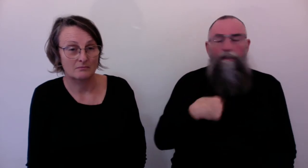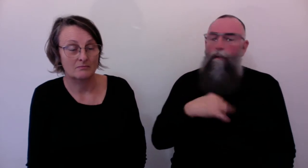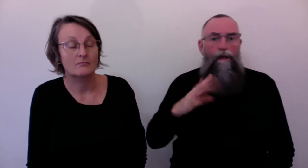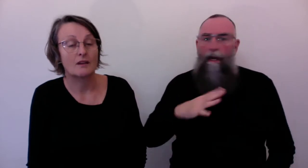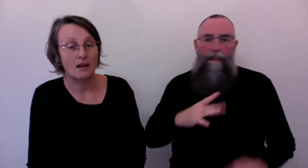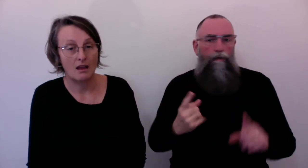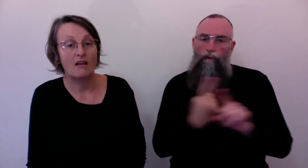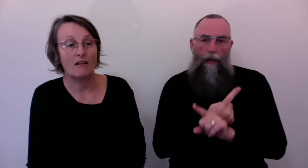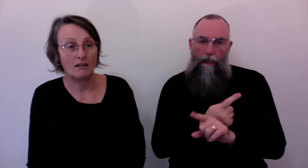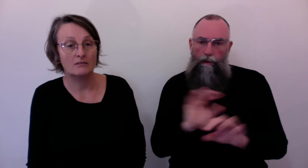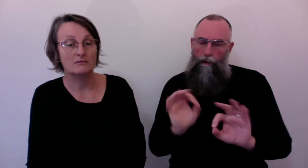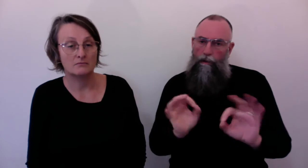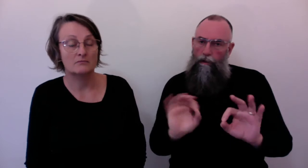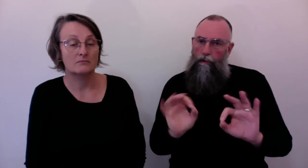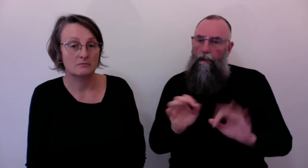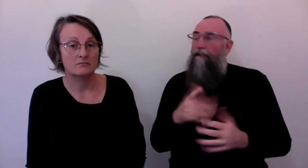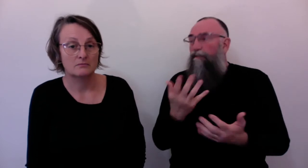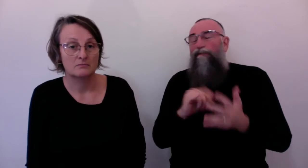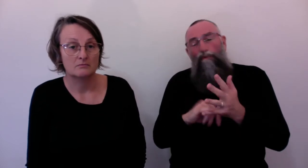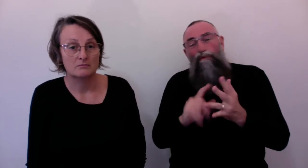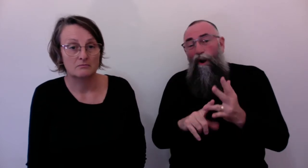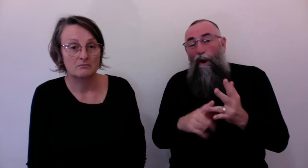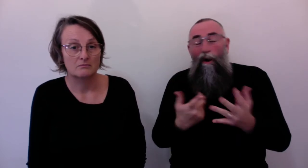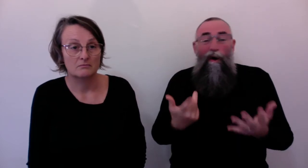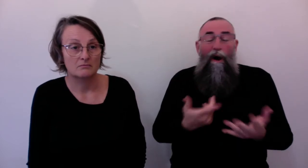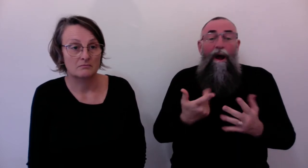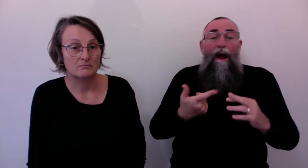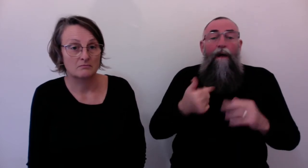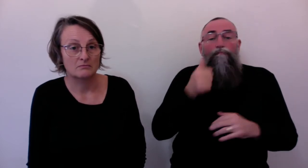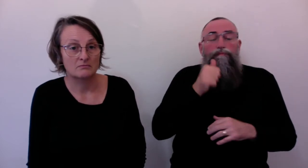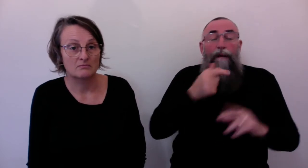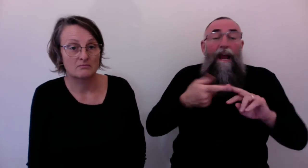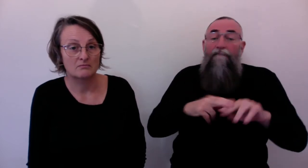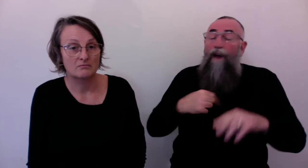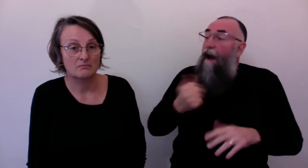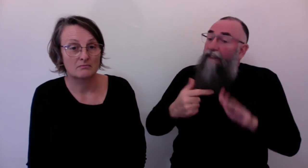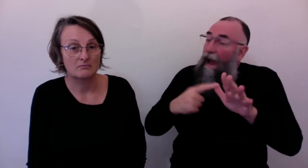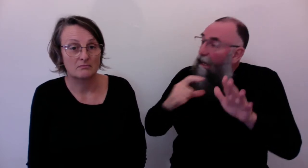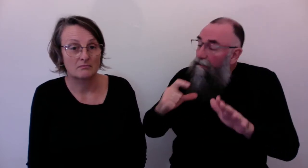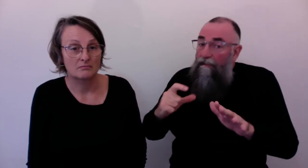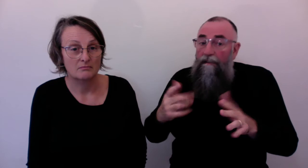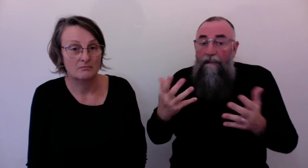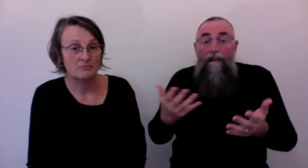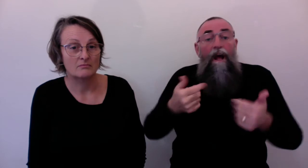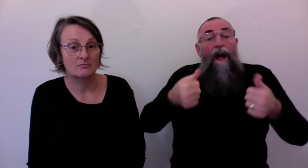all. It would be more just say if I had an accident Okay. and it broke, then I had to get a new one, but